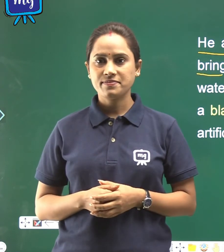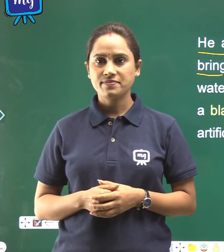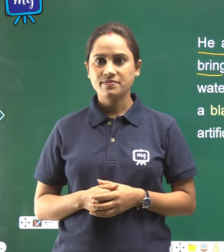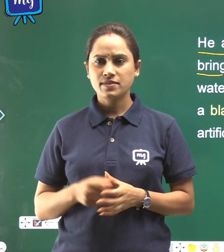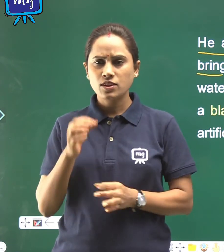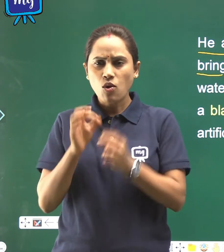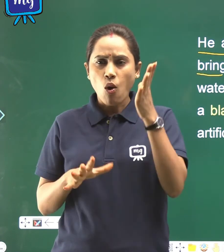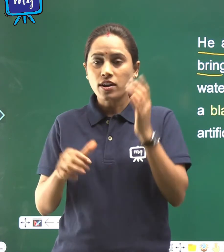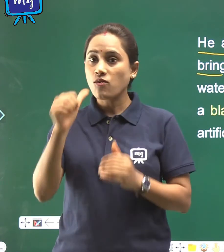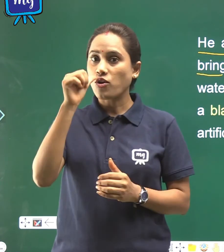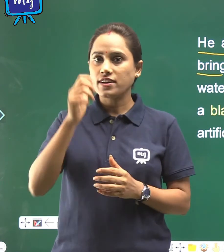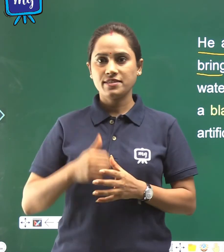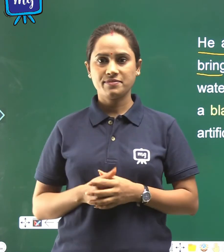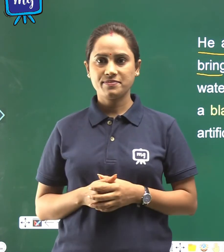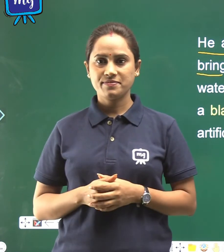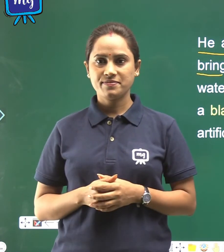hot water